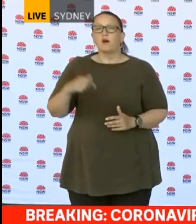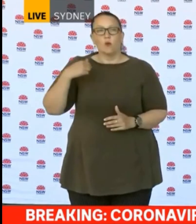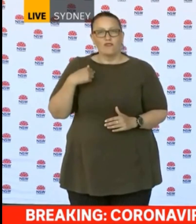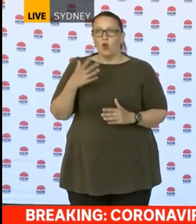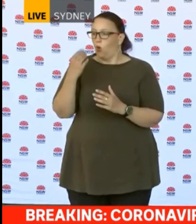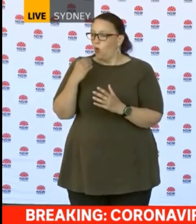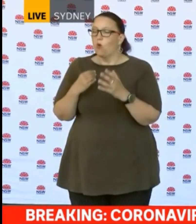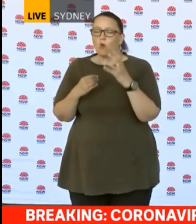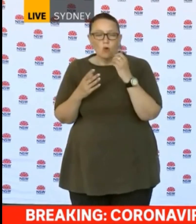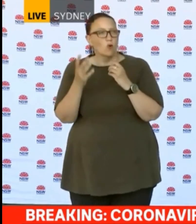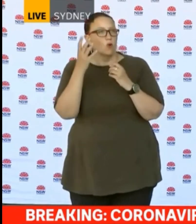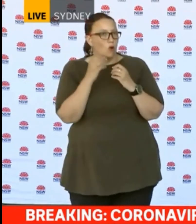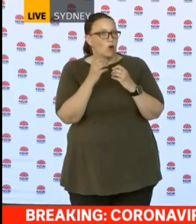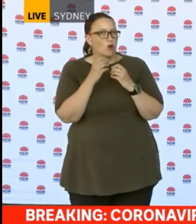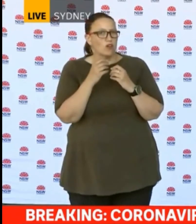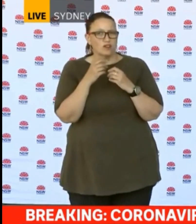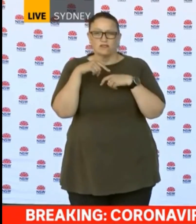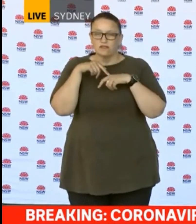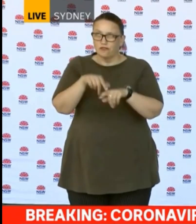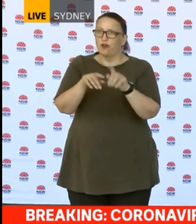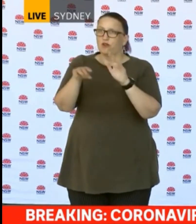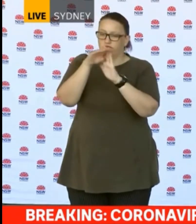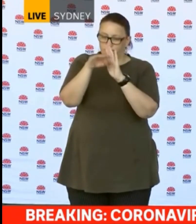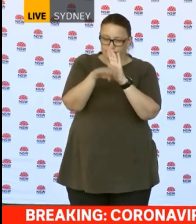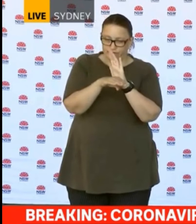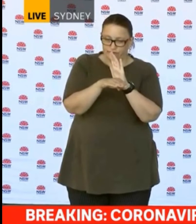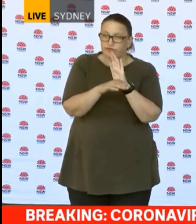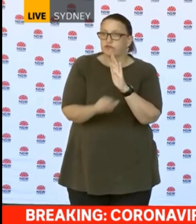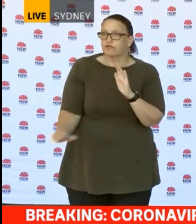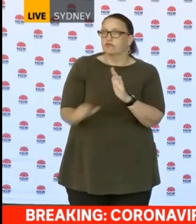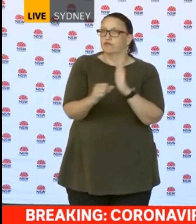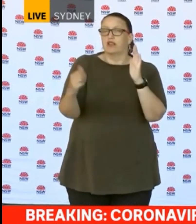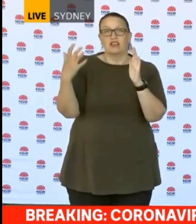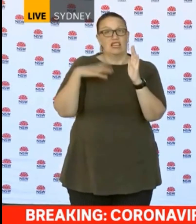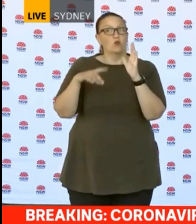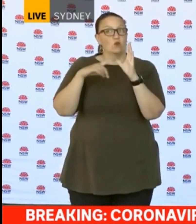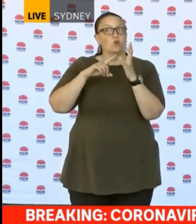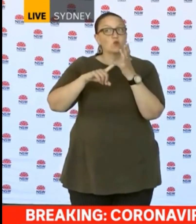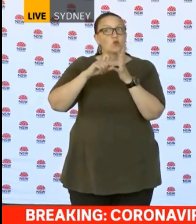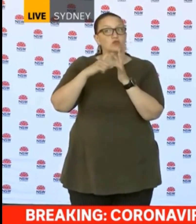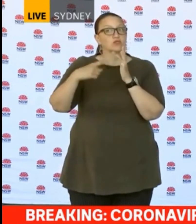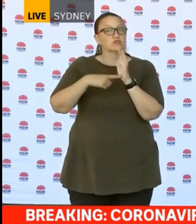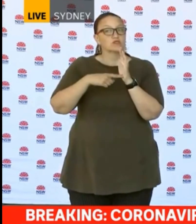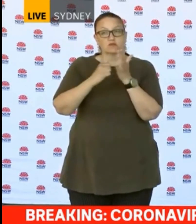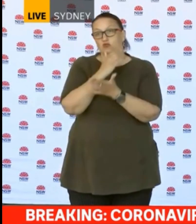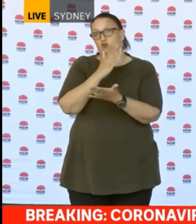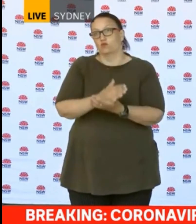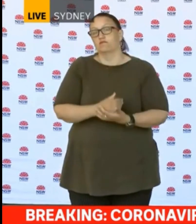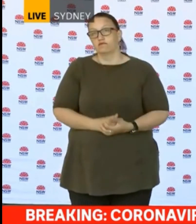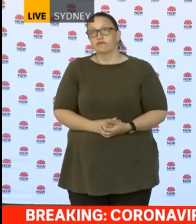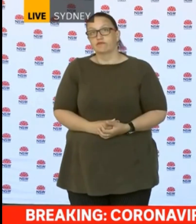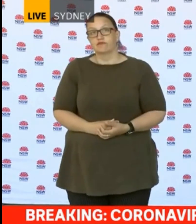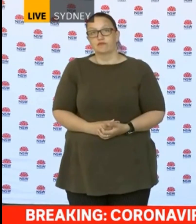that ongoing high levels of compliance is going to require quite a lot of high auditing to make sure, because with